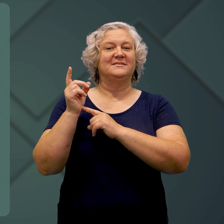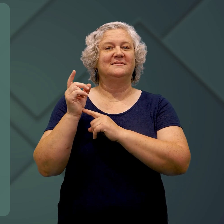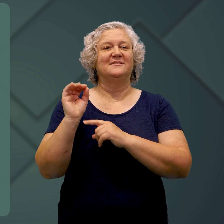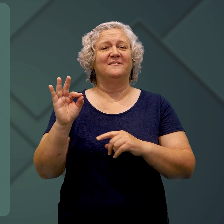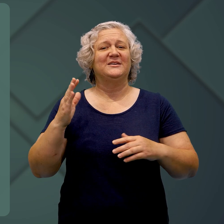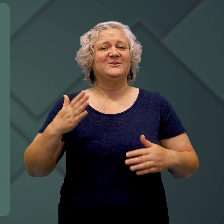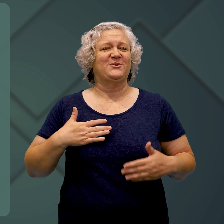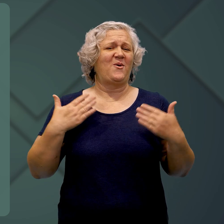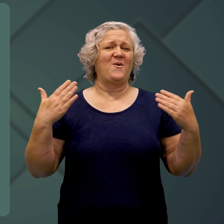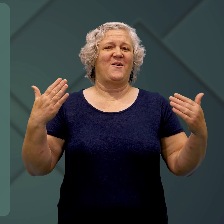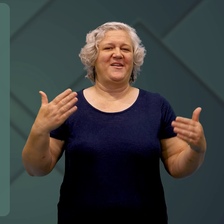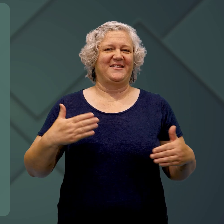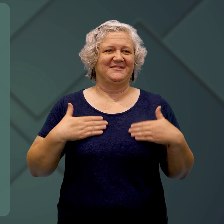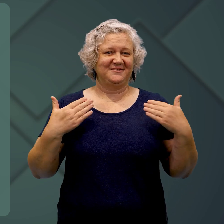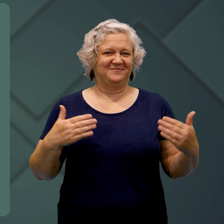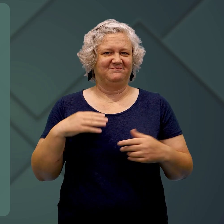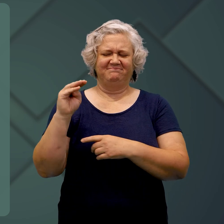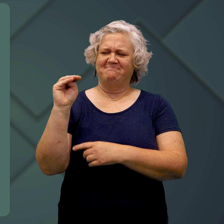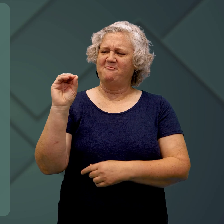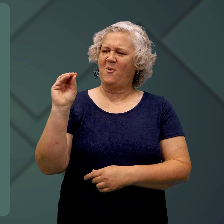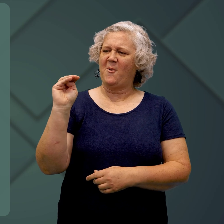Moments of joy.